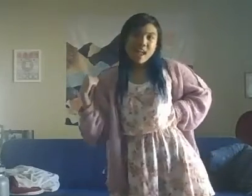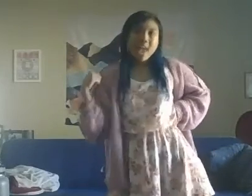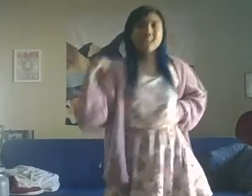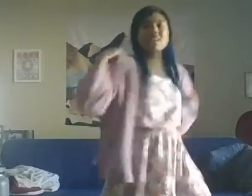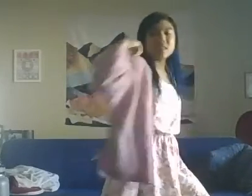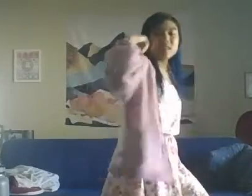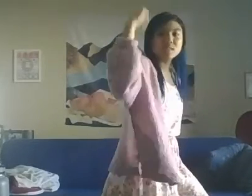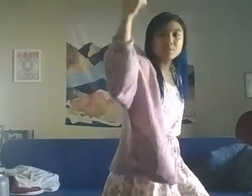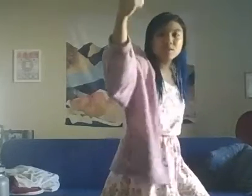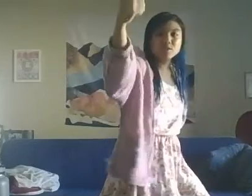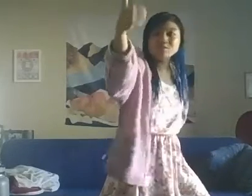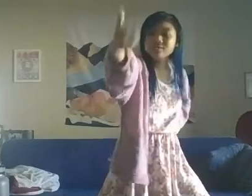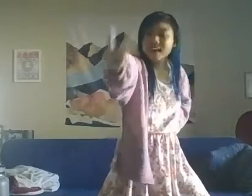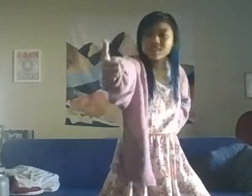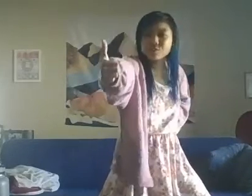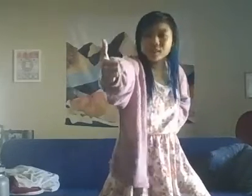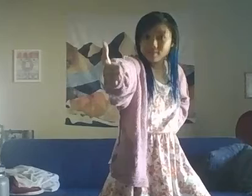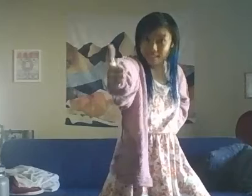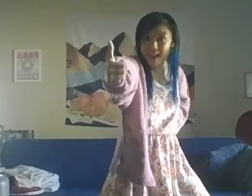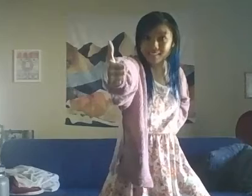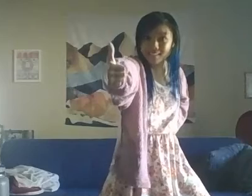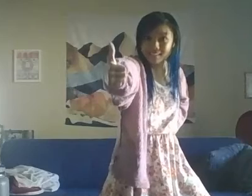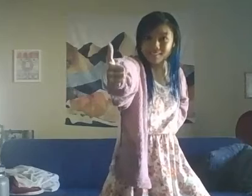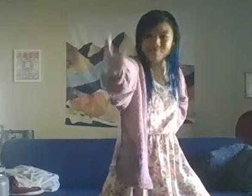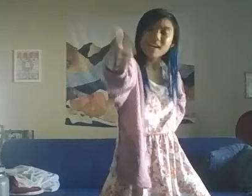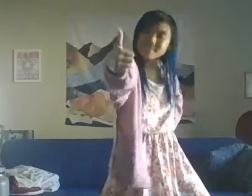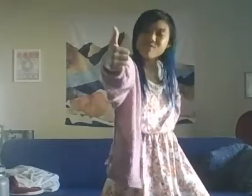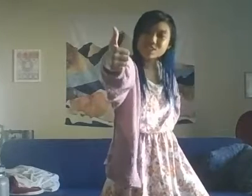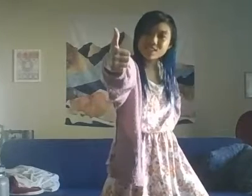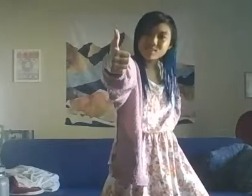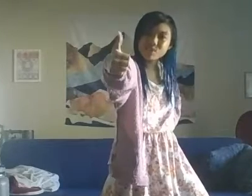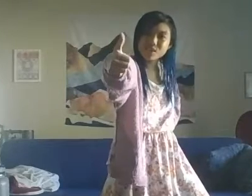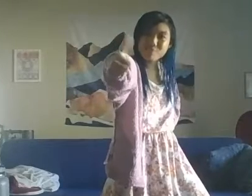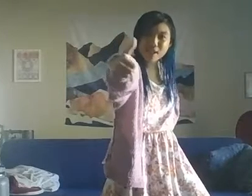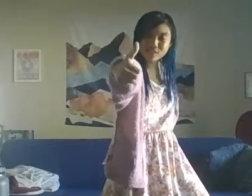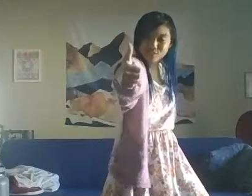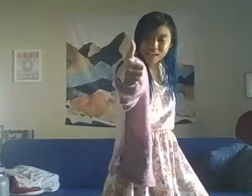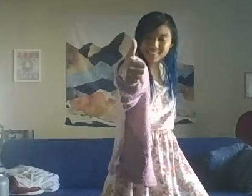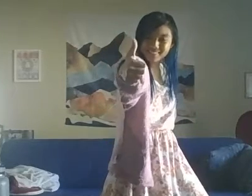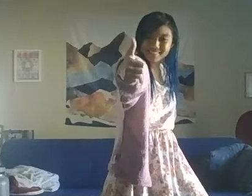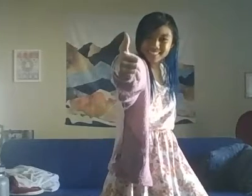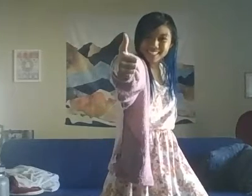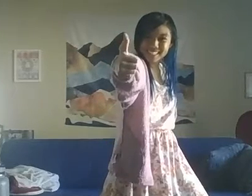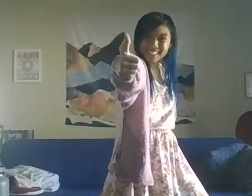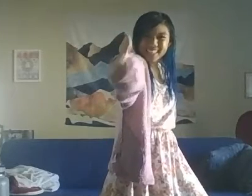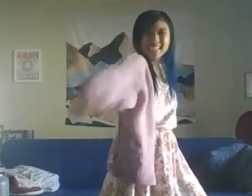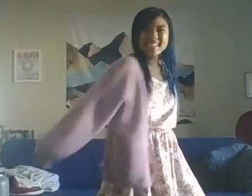And give me a thumbs up if you can't do it yet, but eventually, with enough practice, you'll get it. Good job,